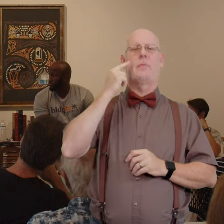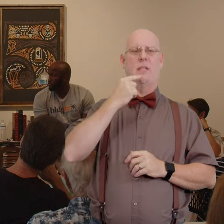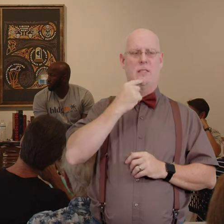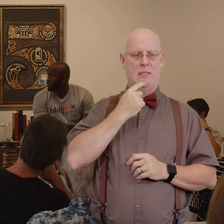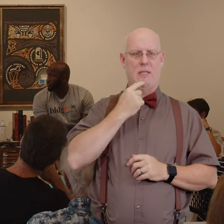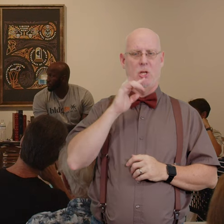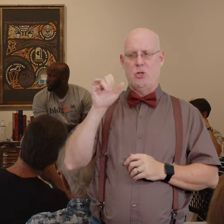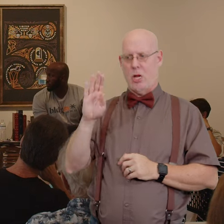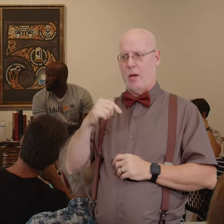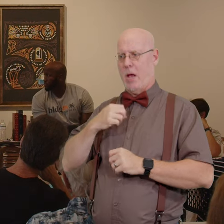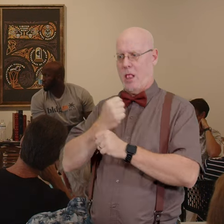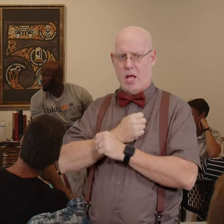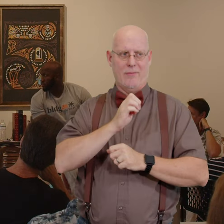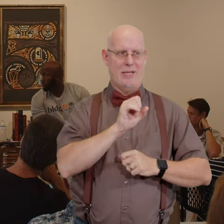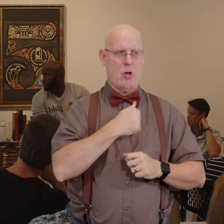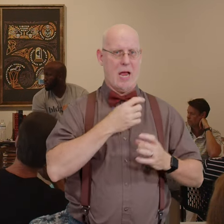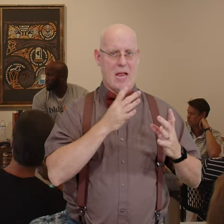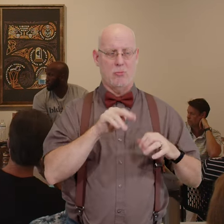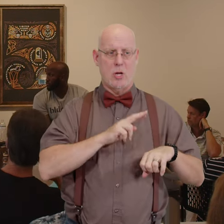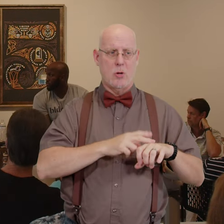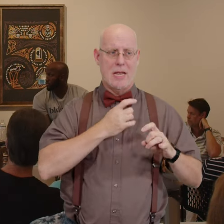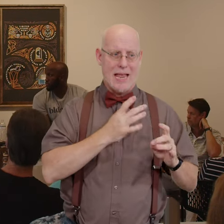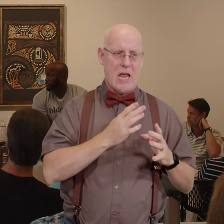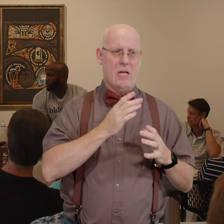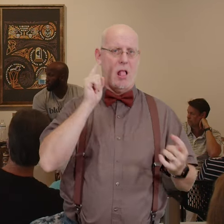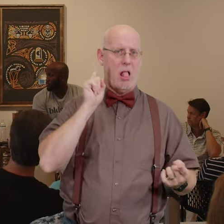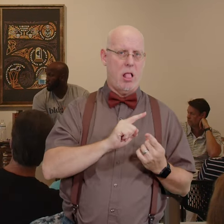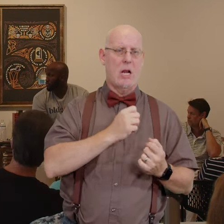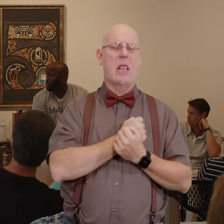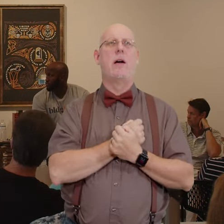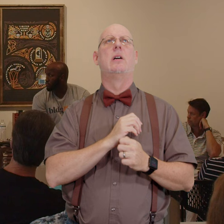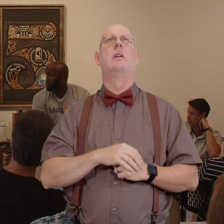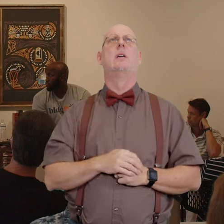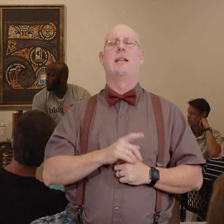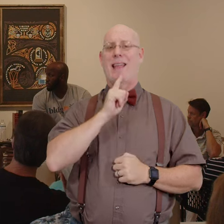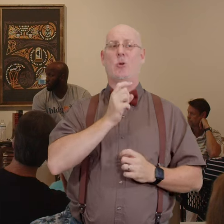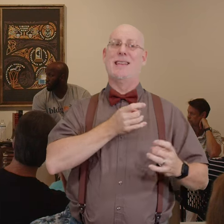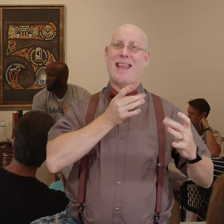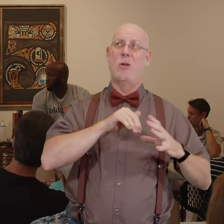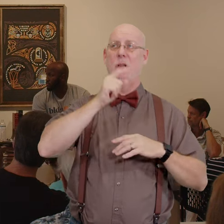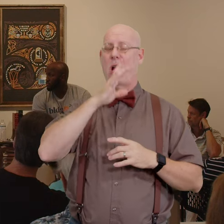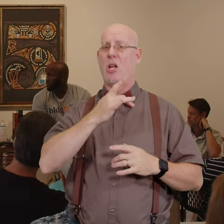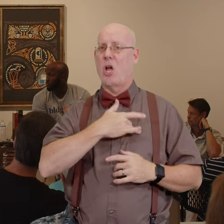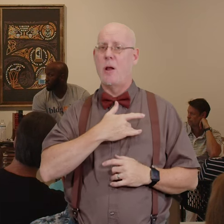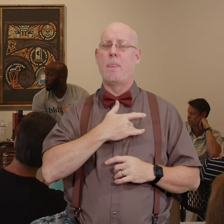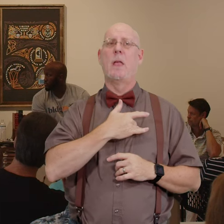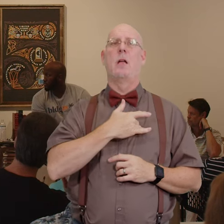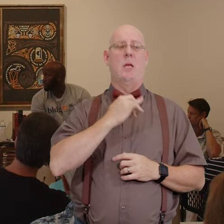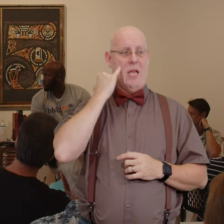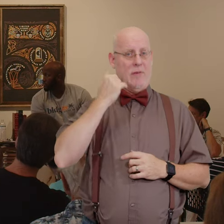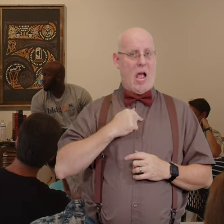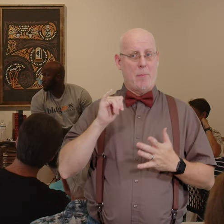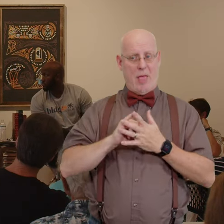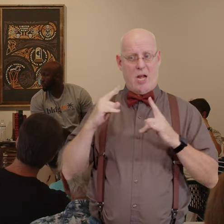that when it says, Jacob, have I loved Esau, have I hated? I think there's an actual hatred. It's not just a lesser form of love. I think there's an actual hatred in the heart of God. At the same time,